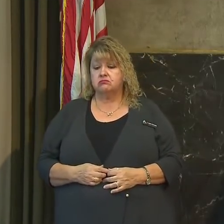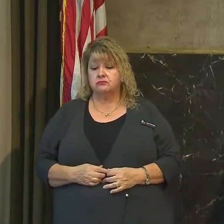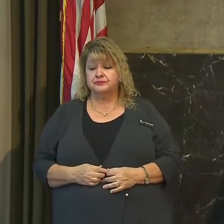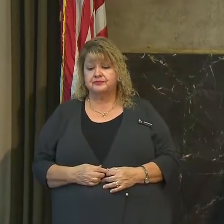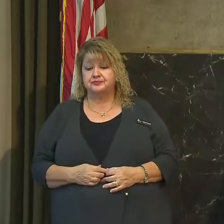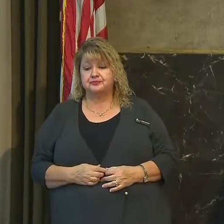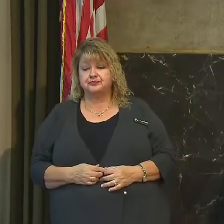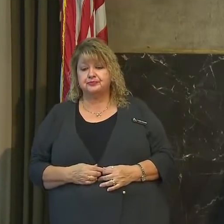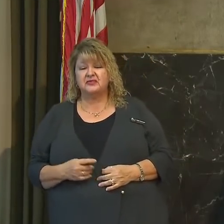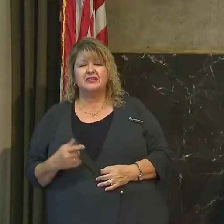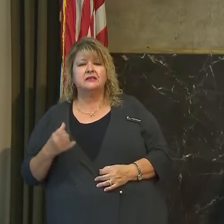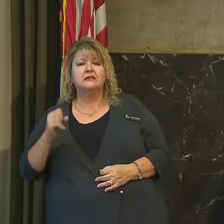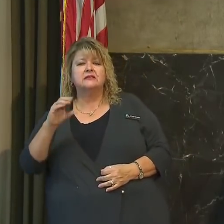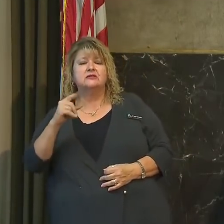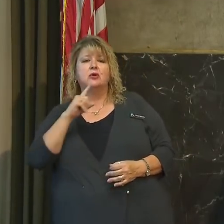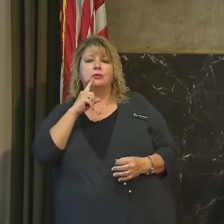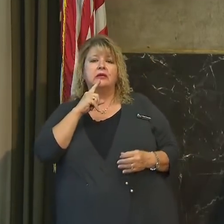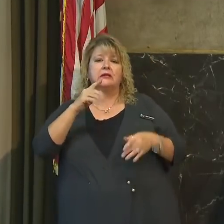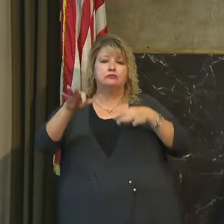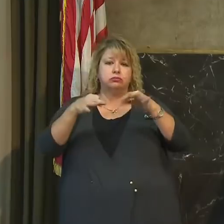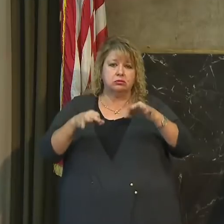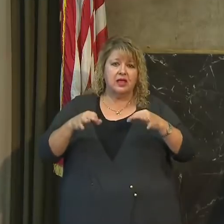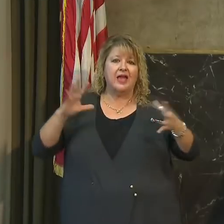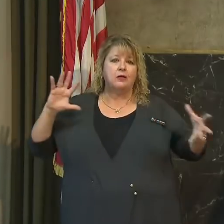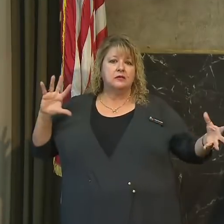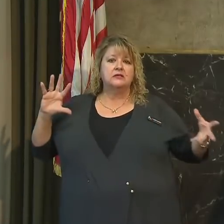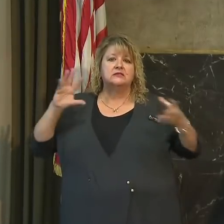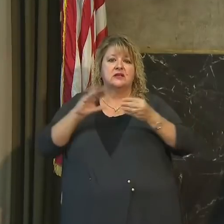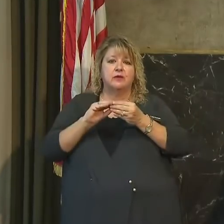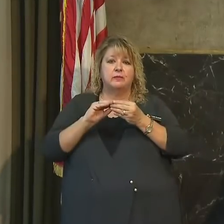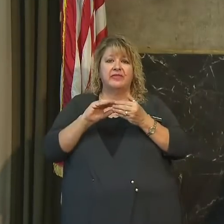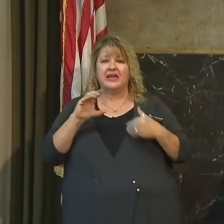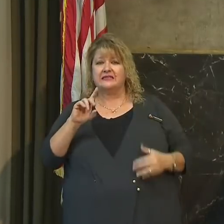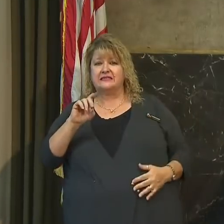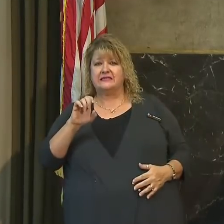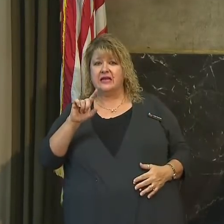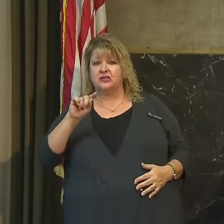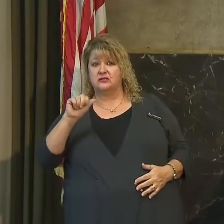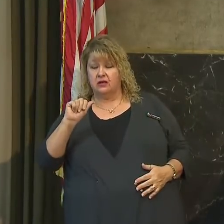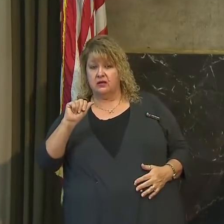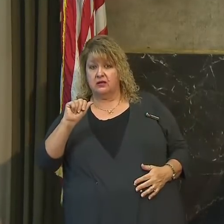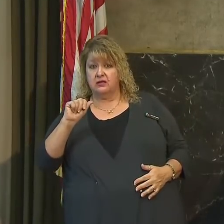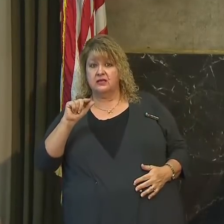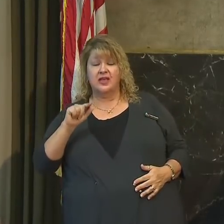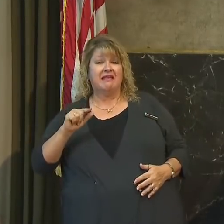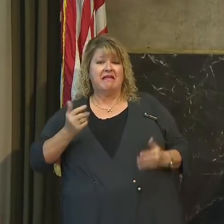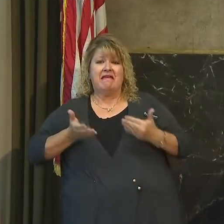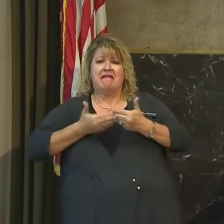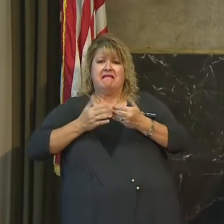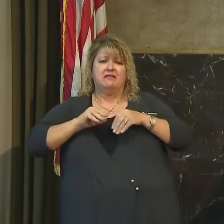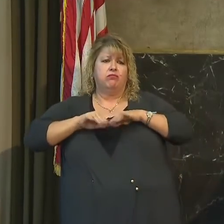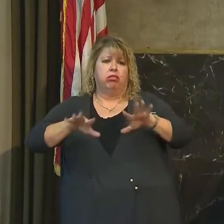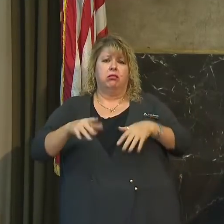So to sort of sum it up, with the Delta variant, which is obviously more transmissible,